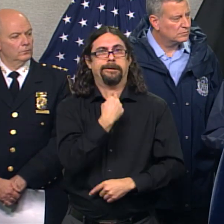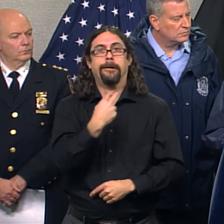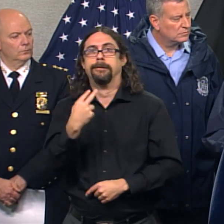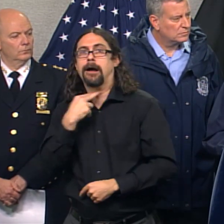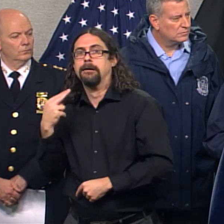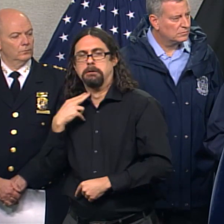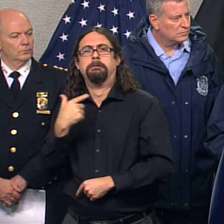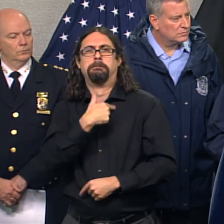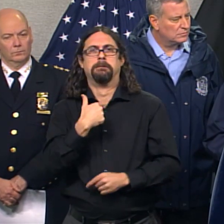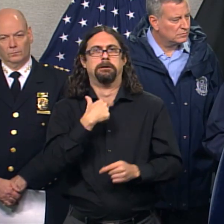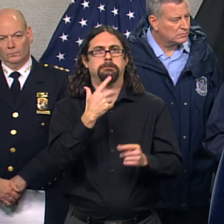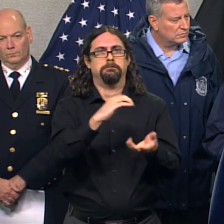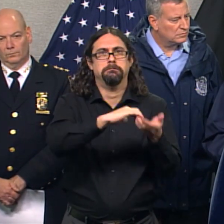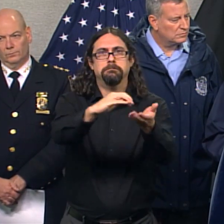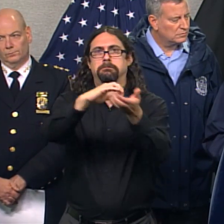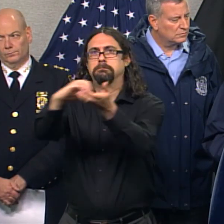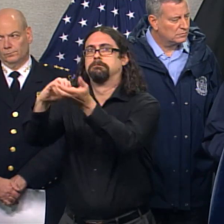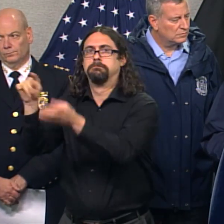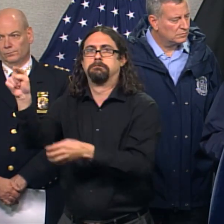planes departing the city at this time.